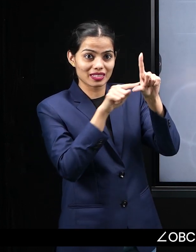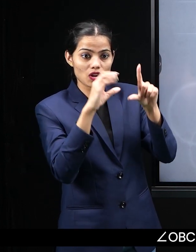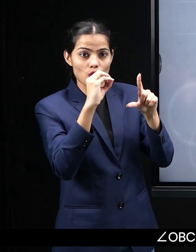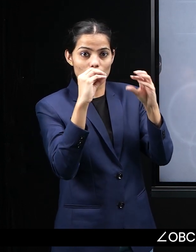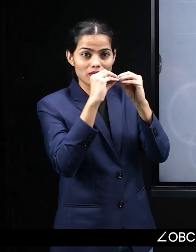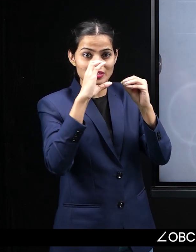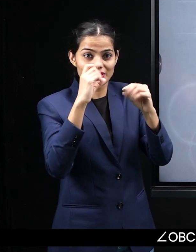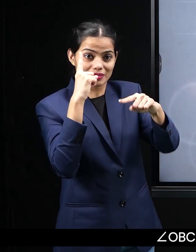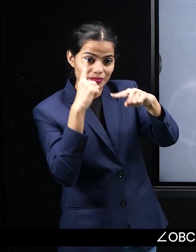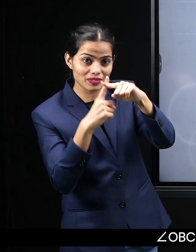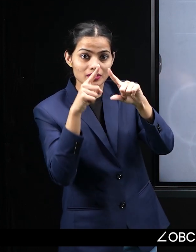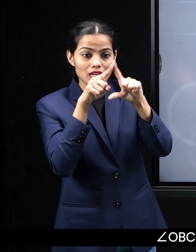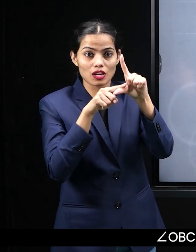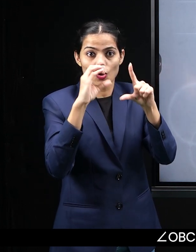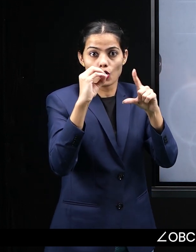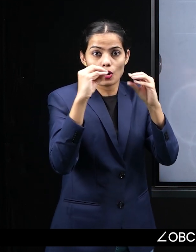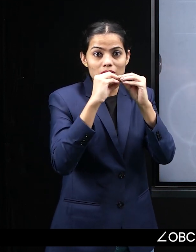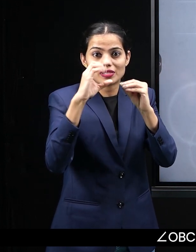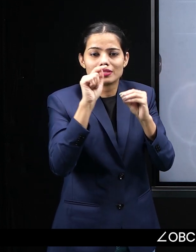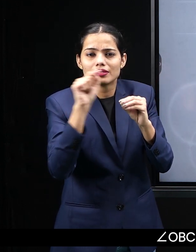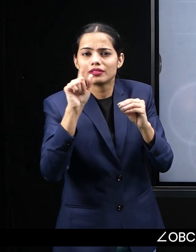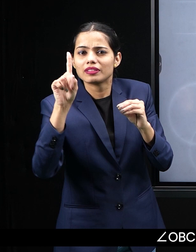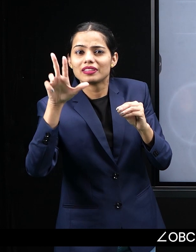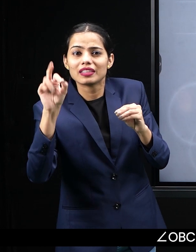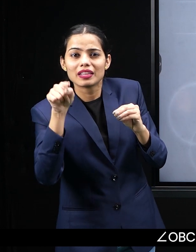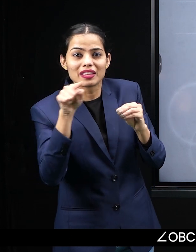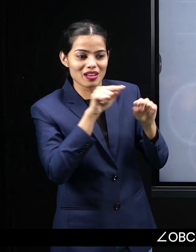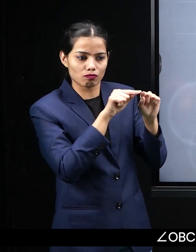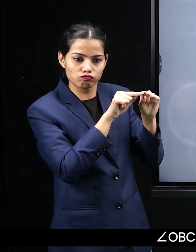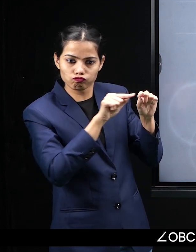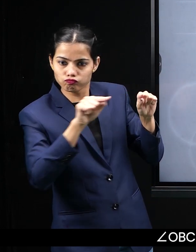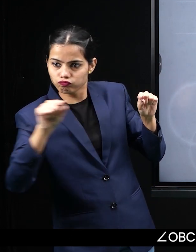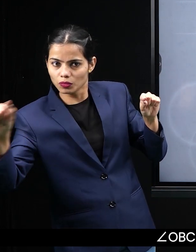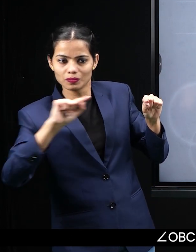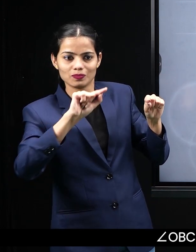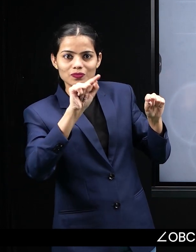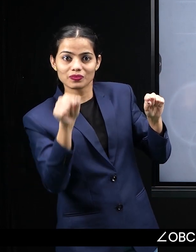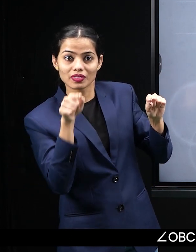Angle OBC plus angle OBC is equal to 180 degree.